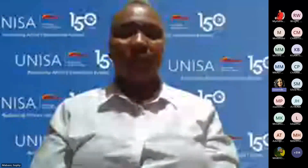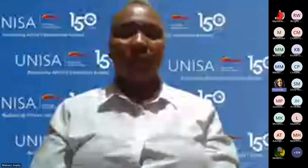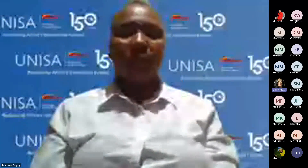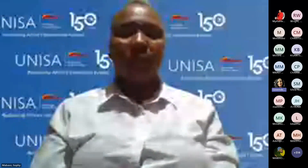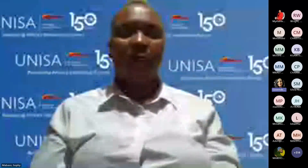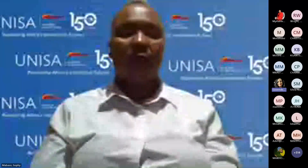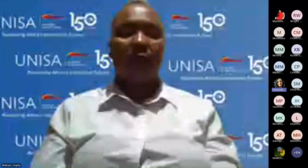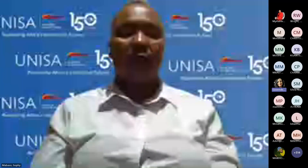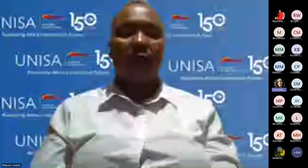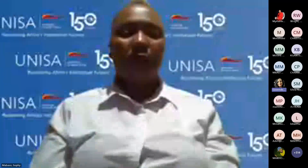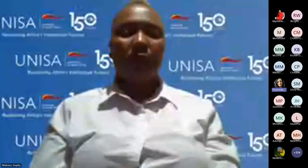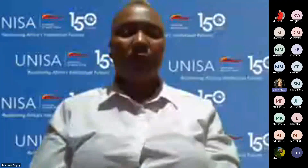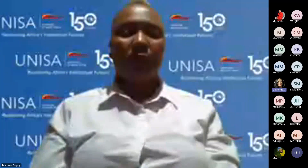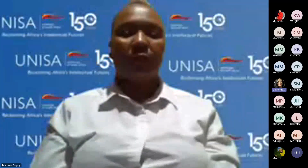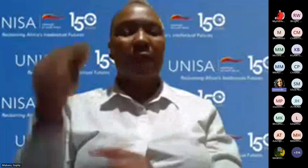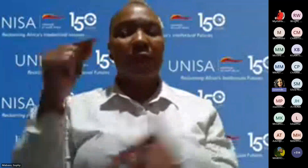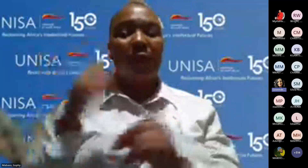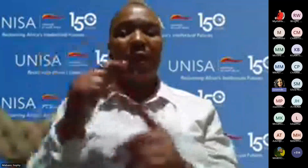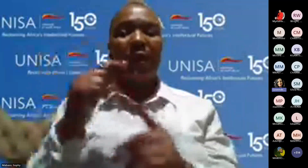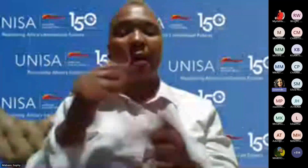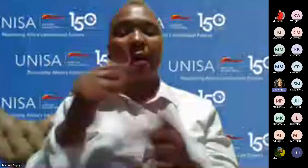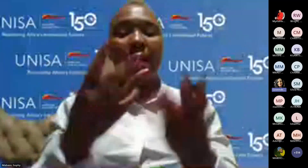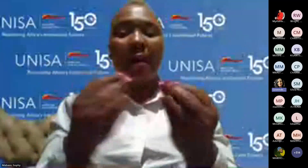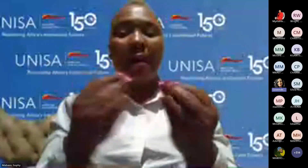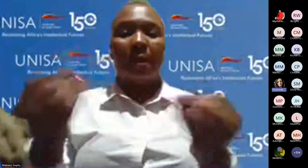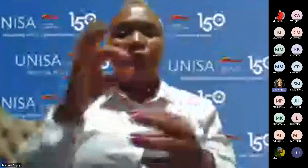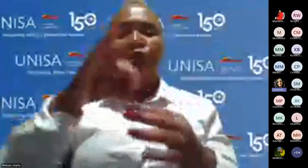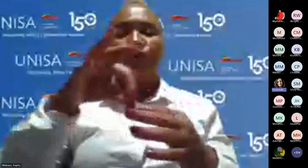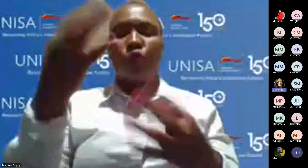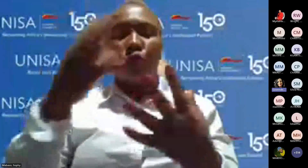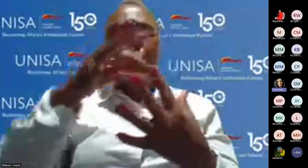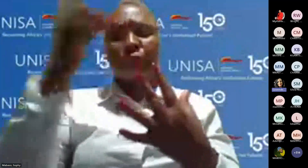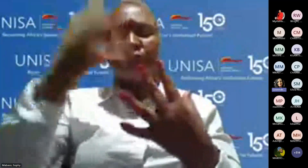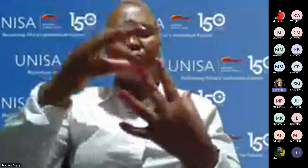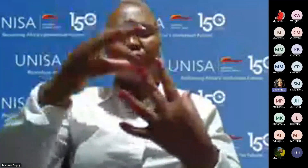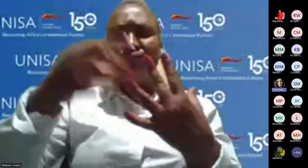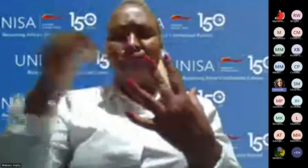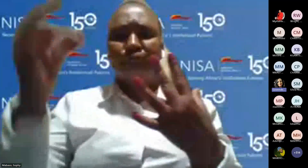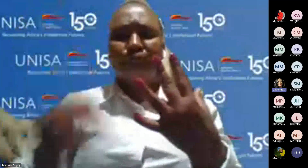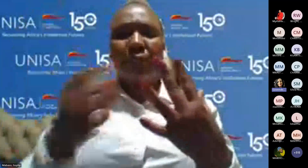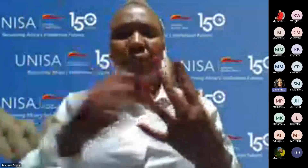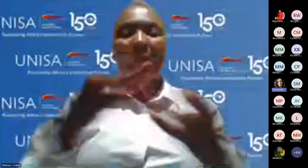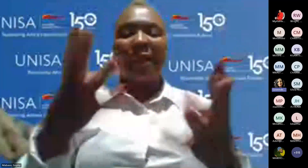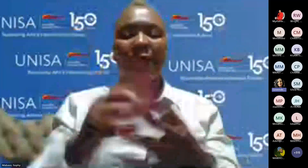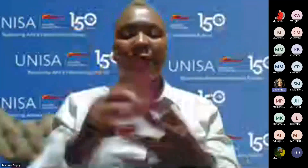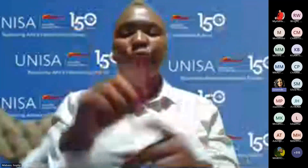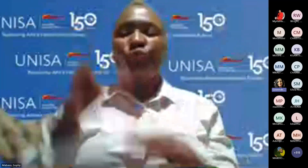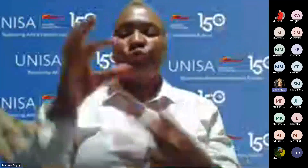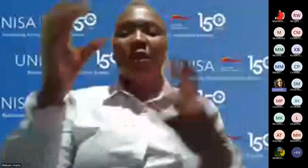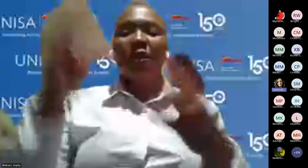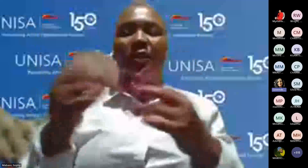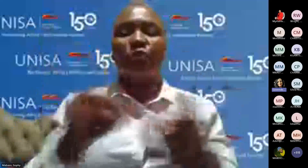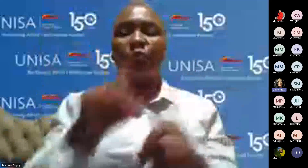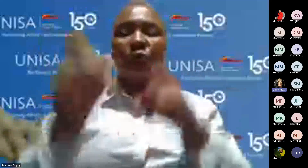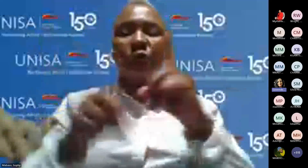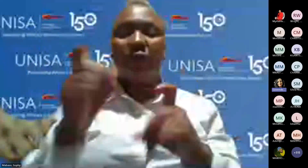And regarding the number of options for each multiple choice, look here, it is the decision of